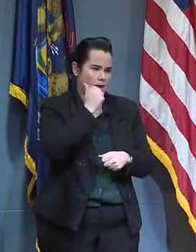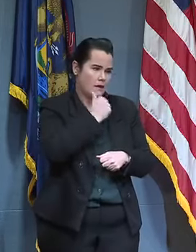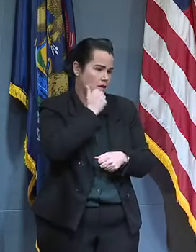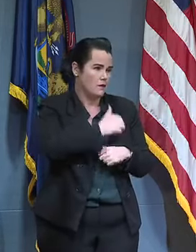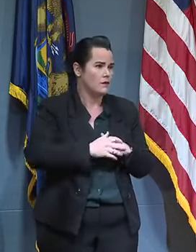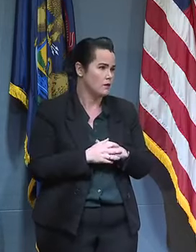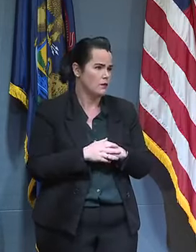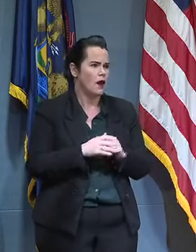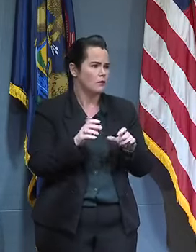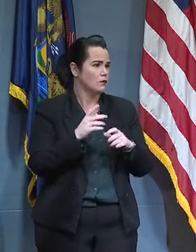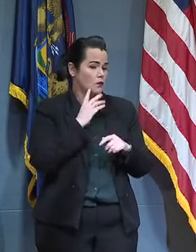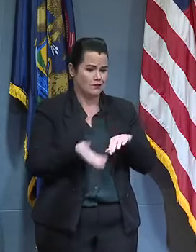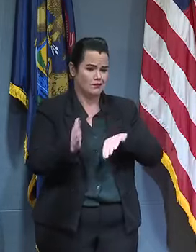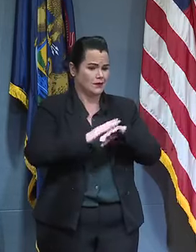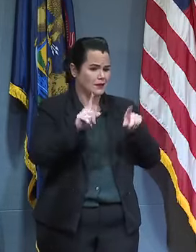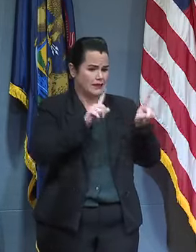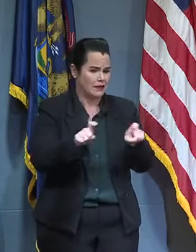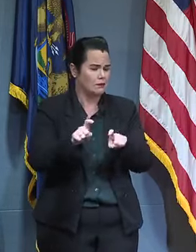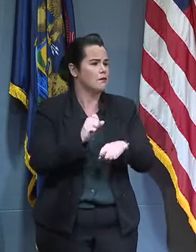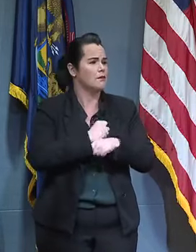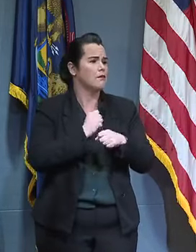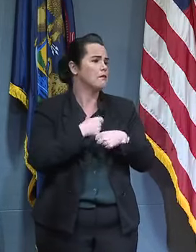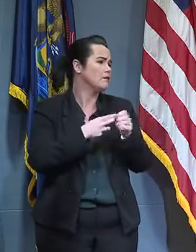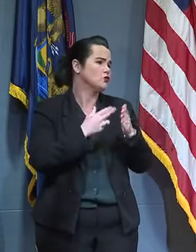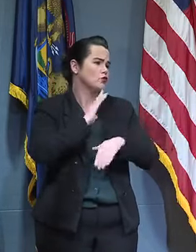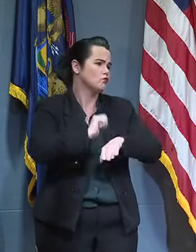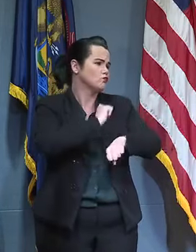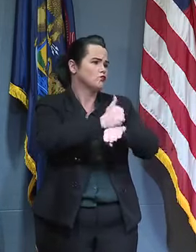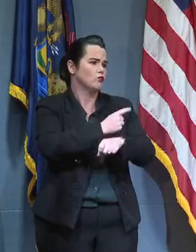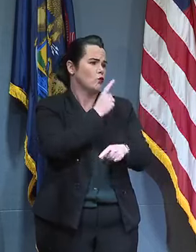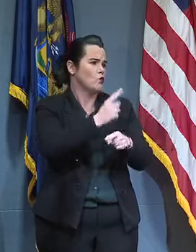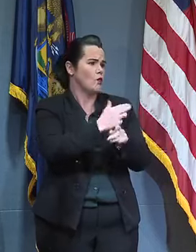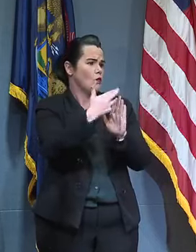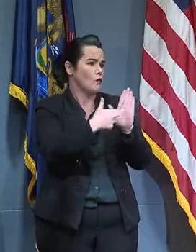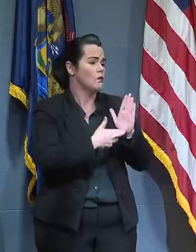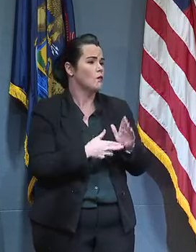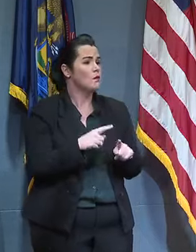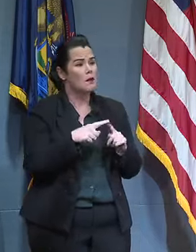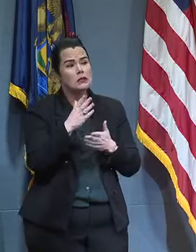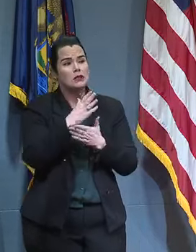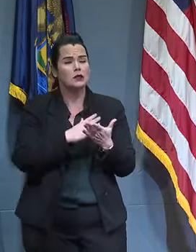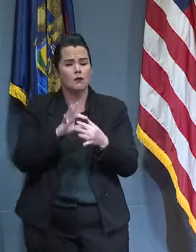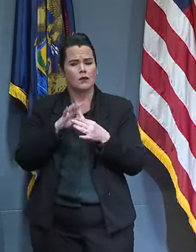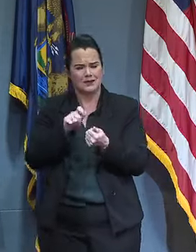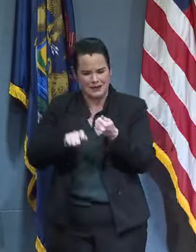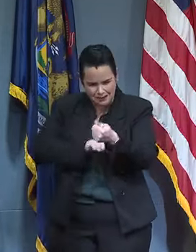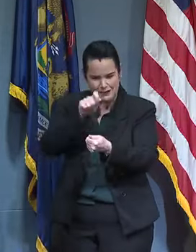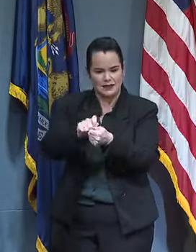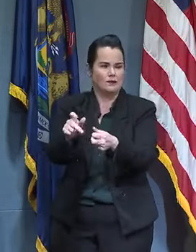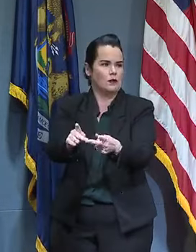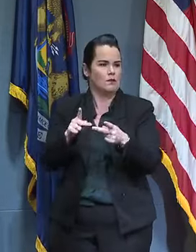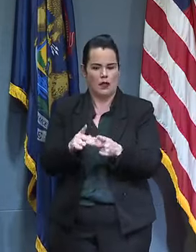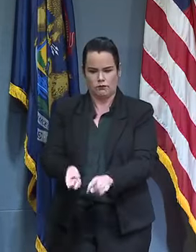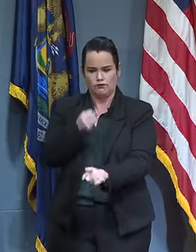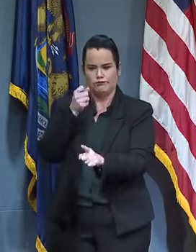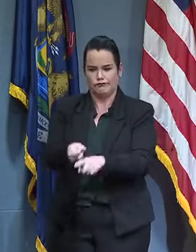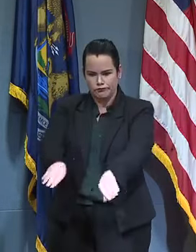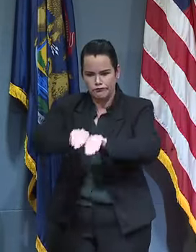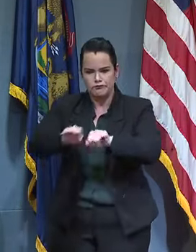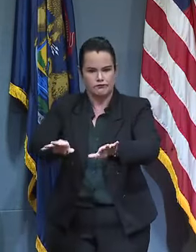sure the appropriate protocols are in place. But some of it is really related to particular outbreaks in facilities.